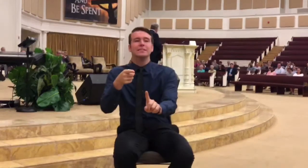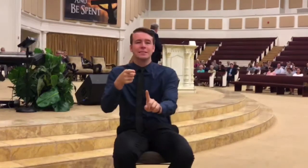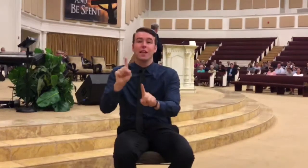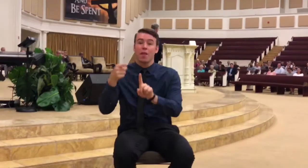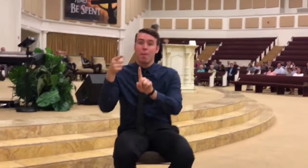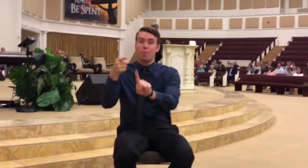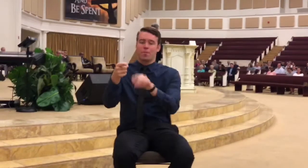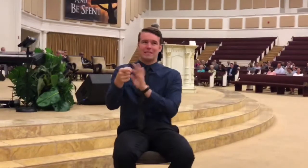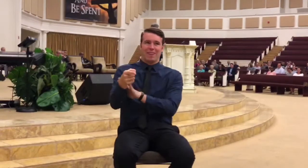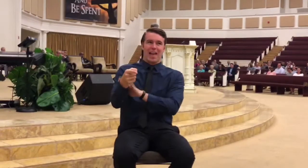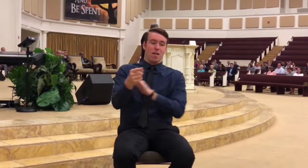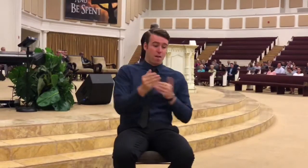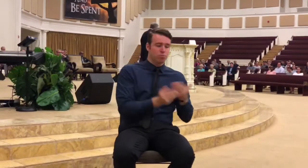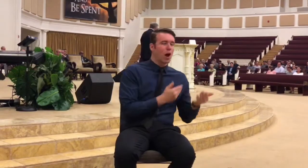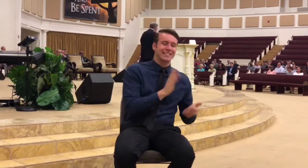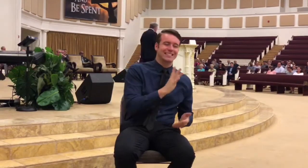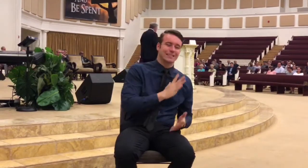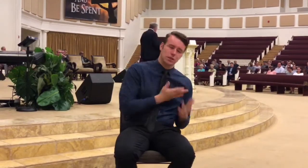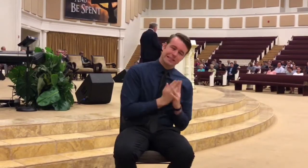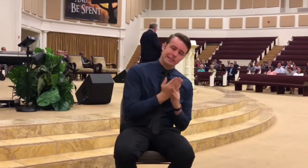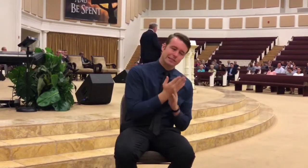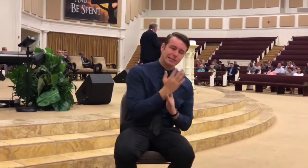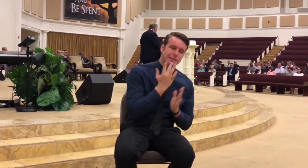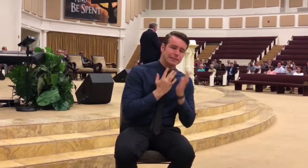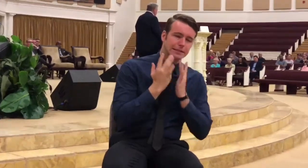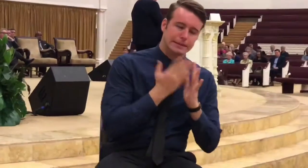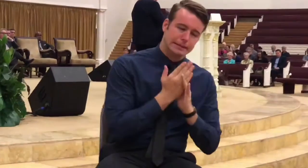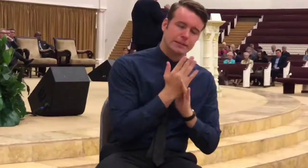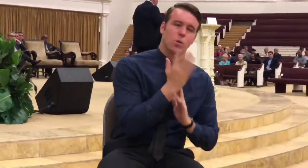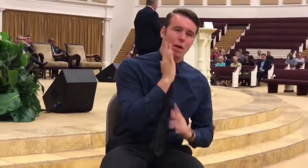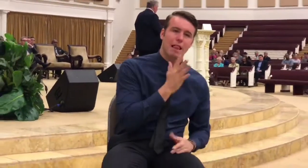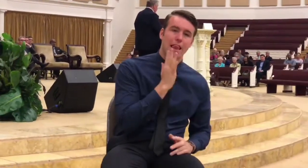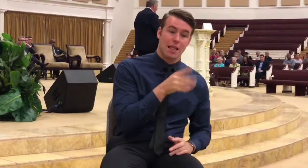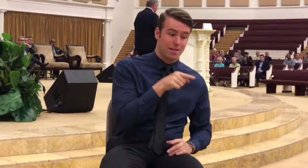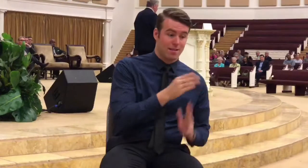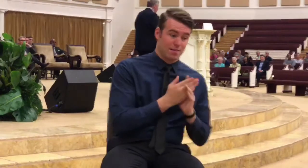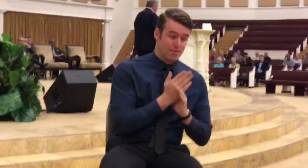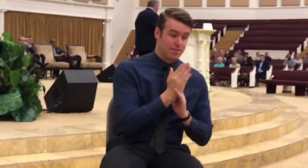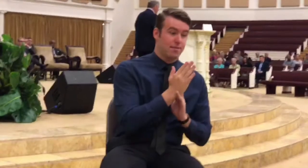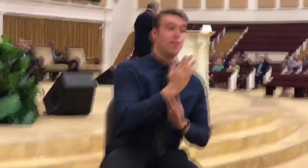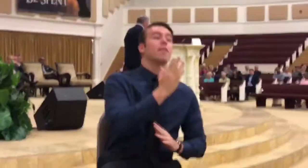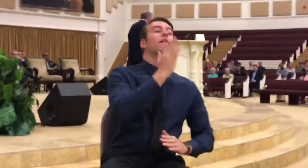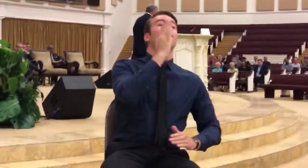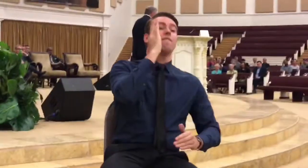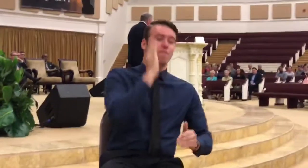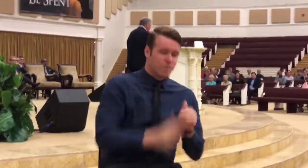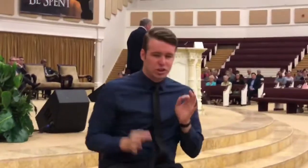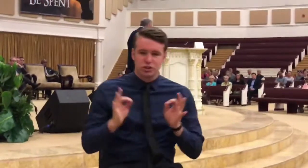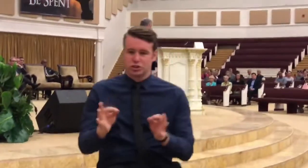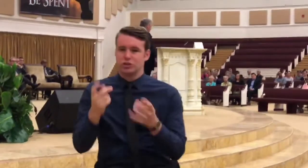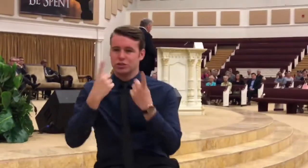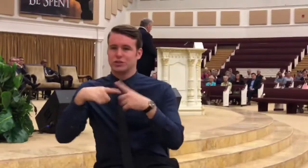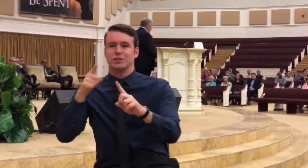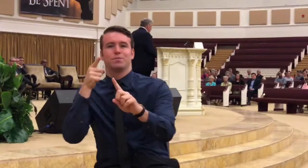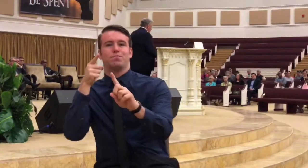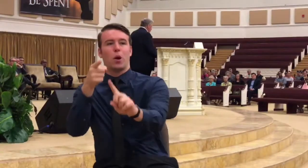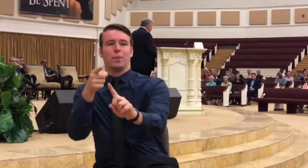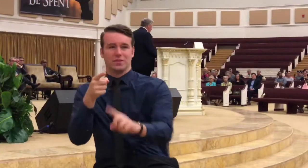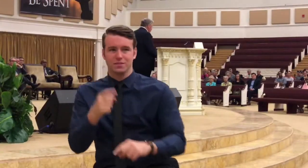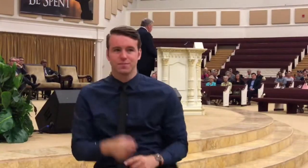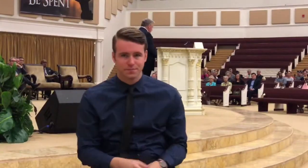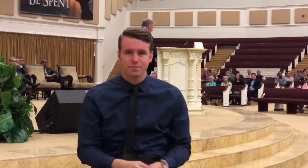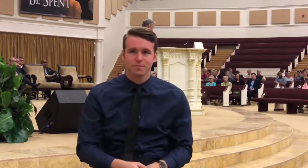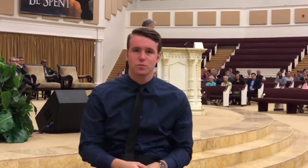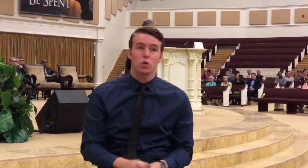Purpose is the main thing, not the process. And make the process bow at the feet of the purpose instead of the purpose bowing at the feet